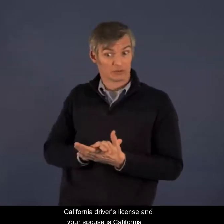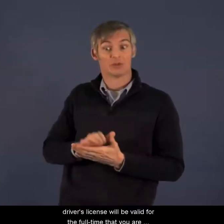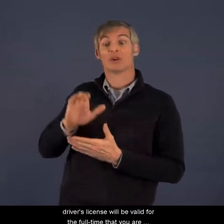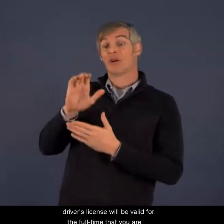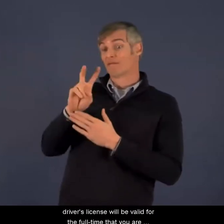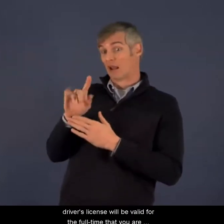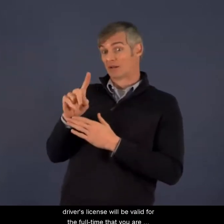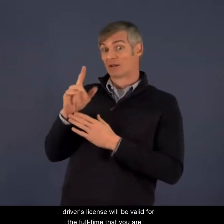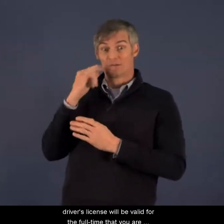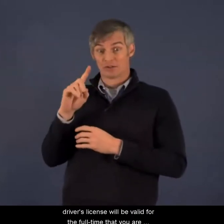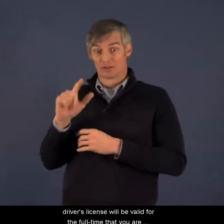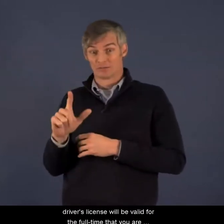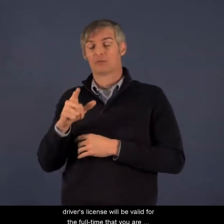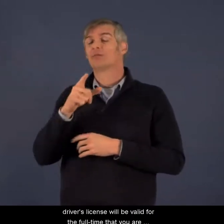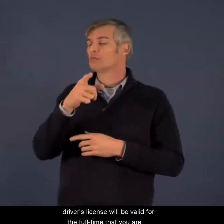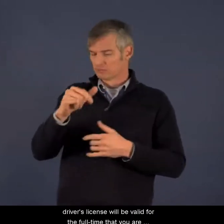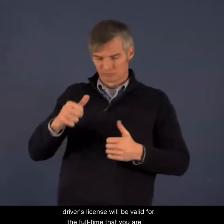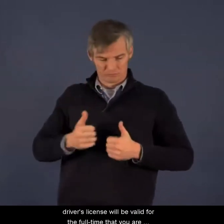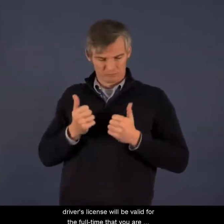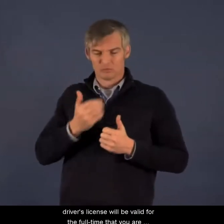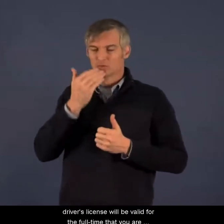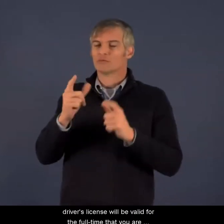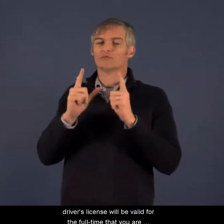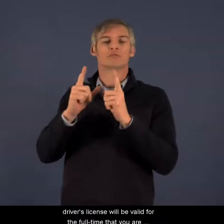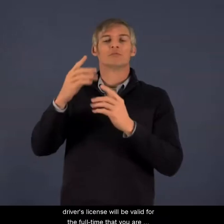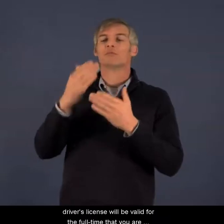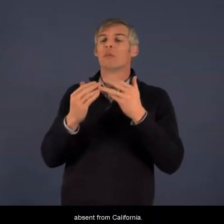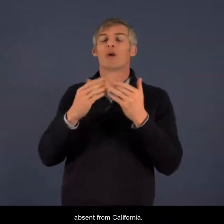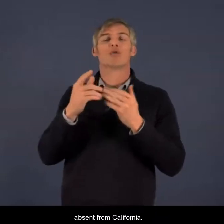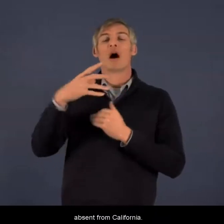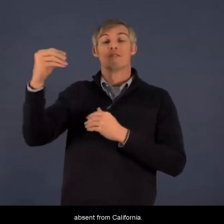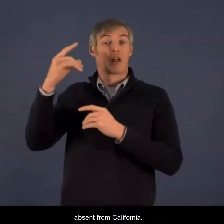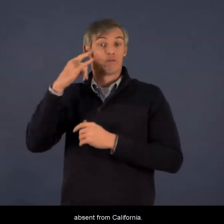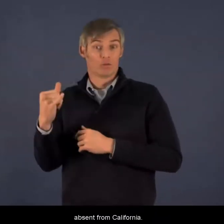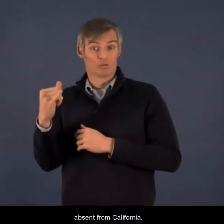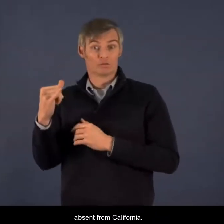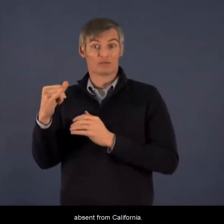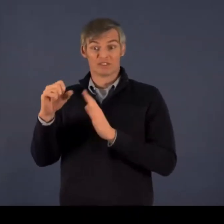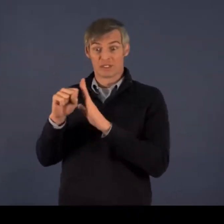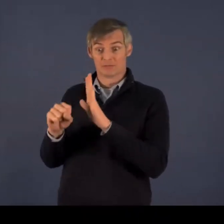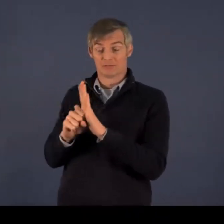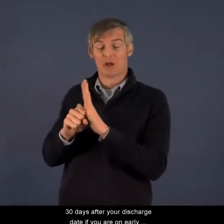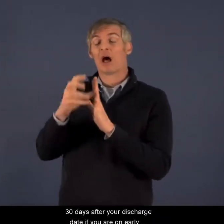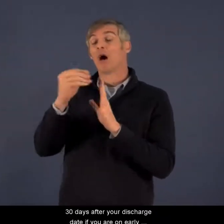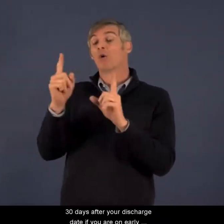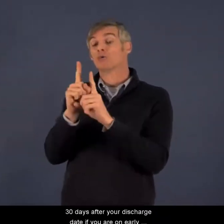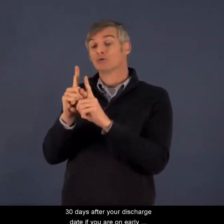driver's license will be valid for the full time that you are absent from California and for